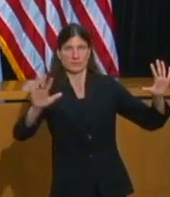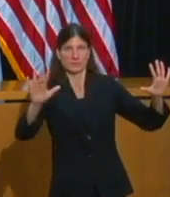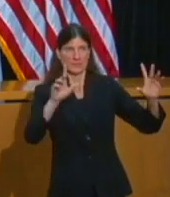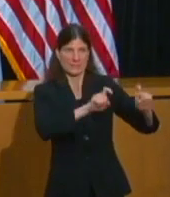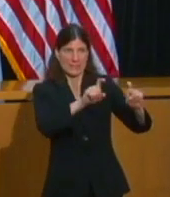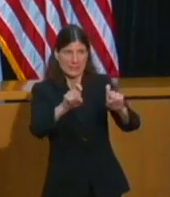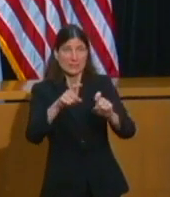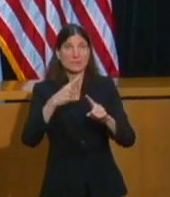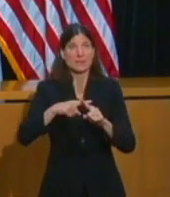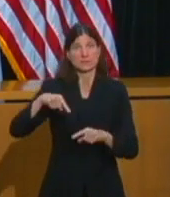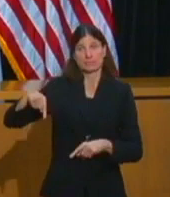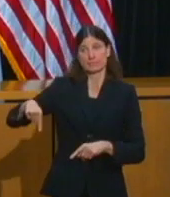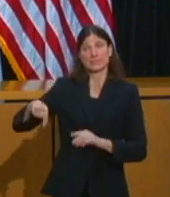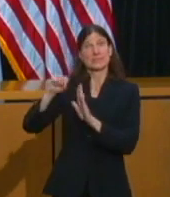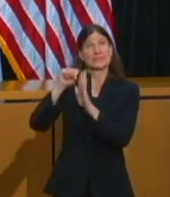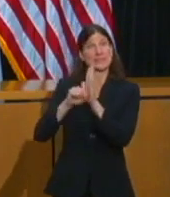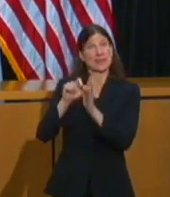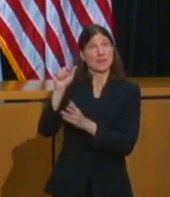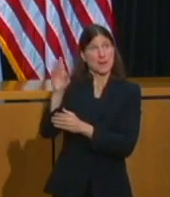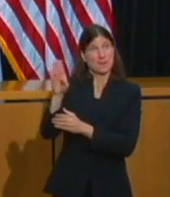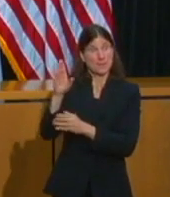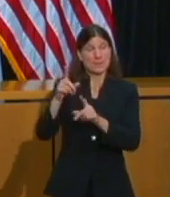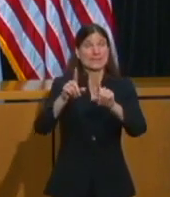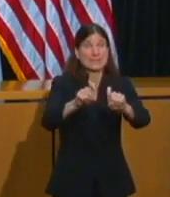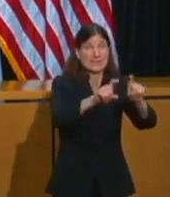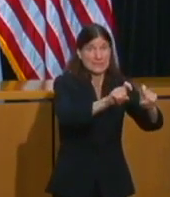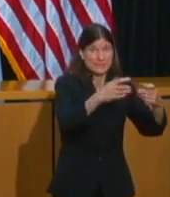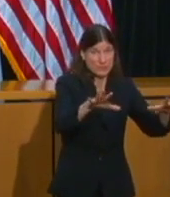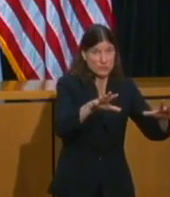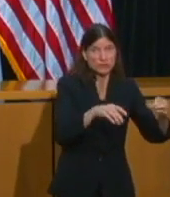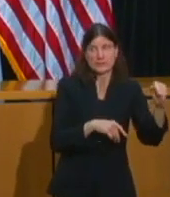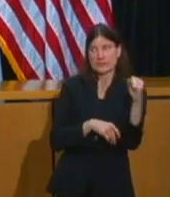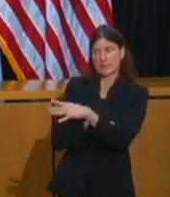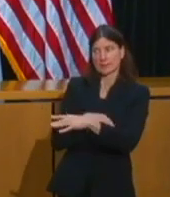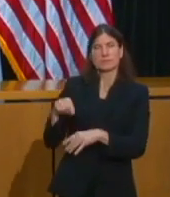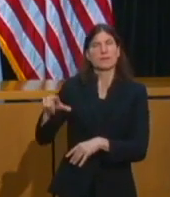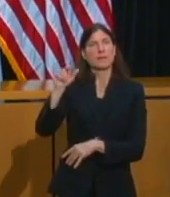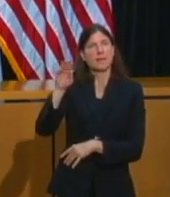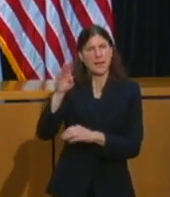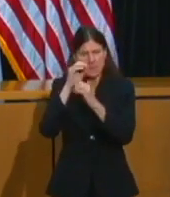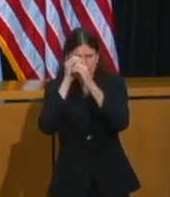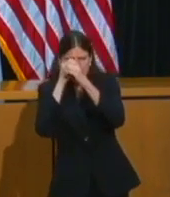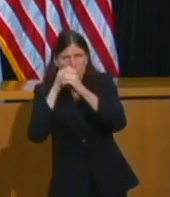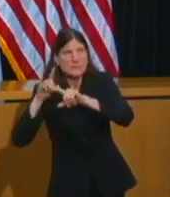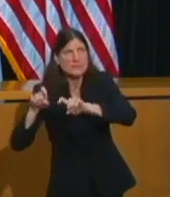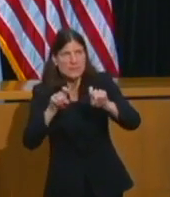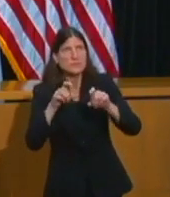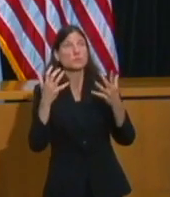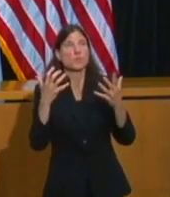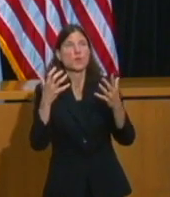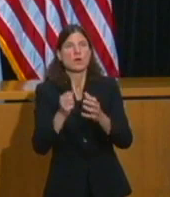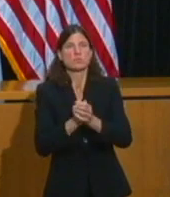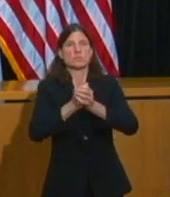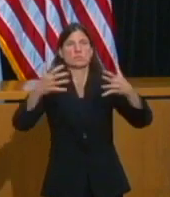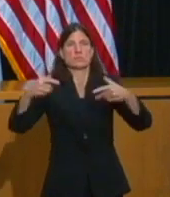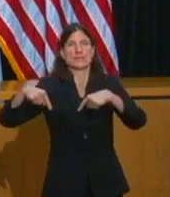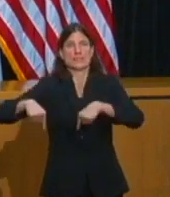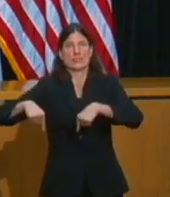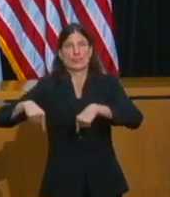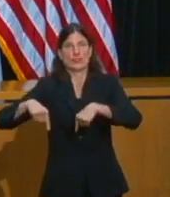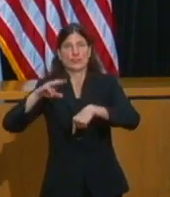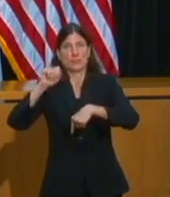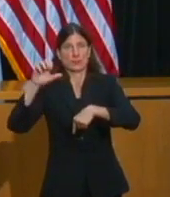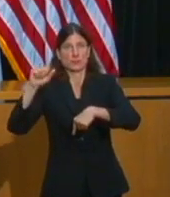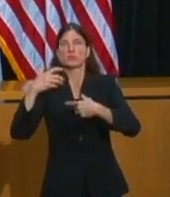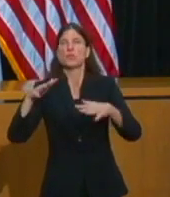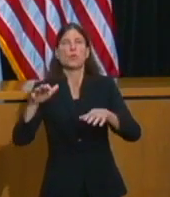the state lab can process about 1,000 tests per day. The department will install two platforms, one to increase diagnostic tests